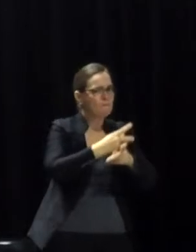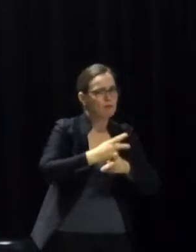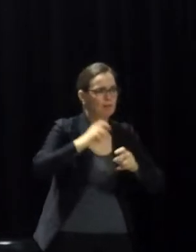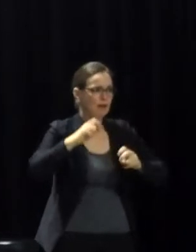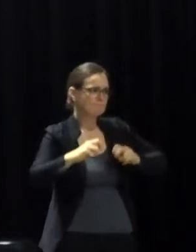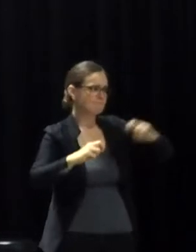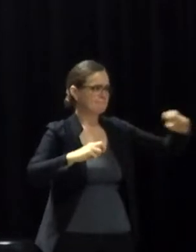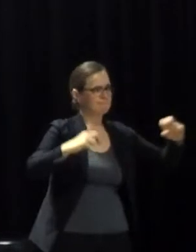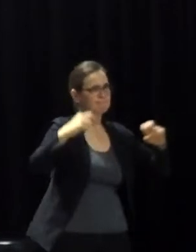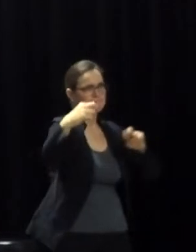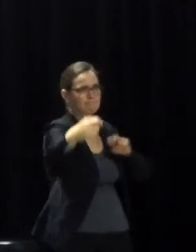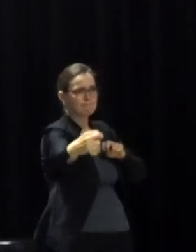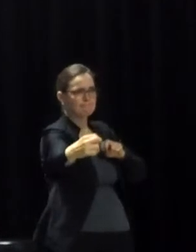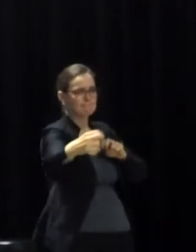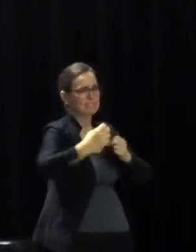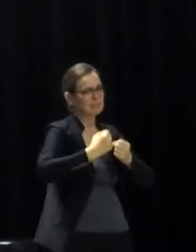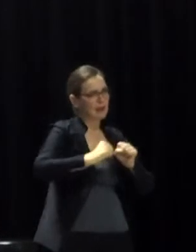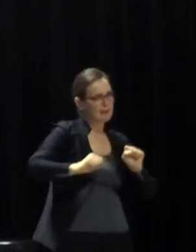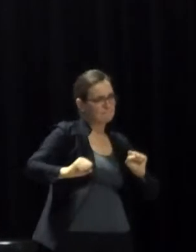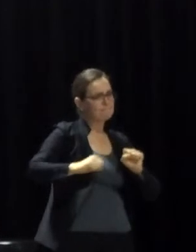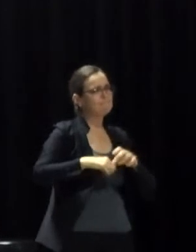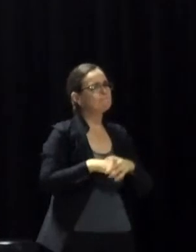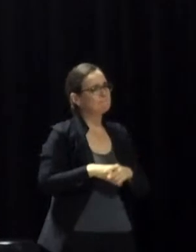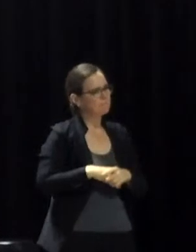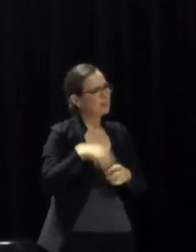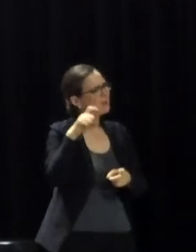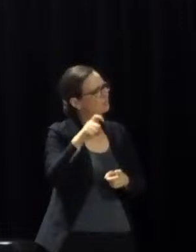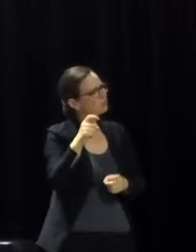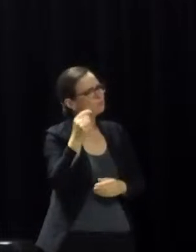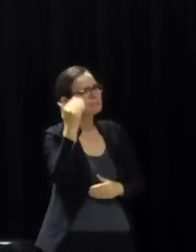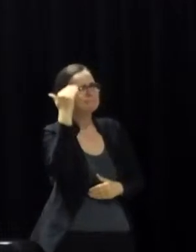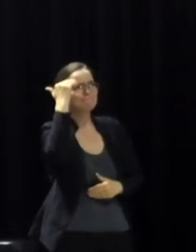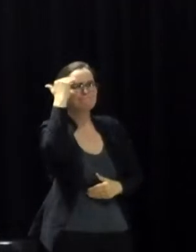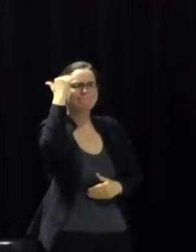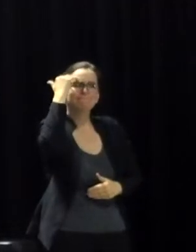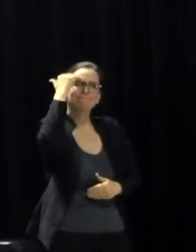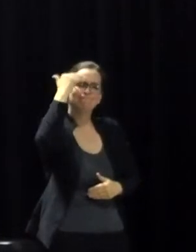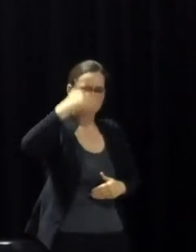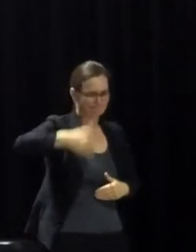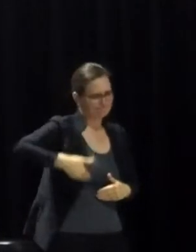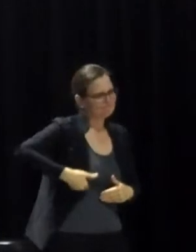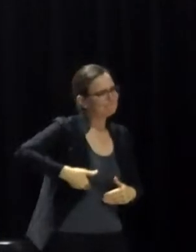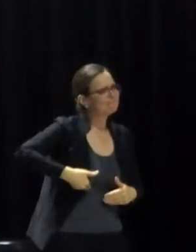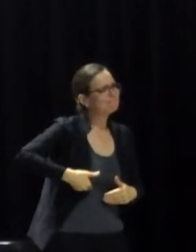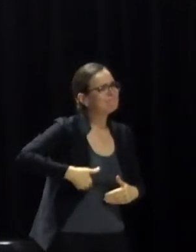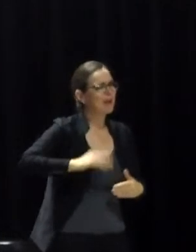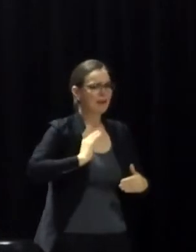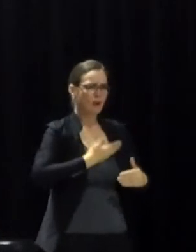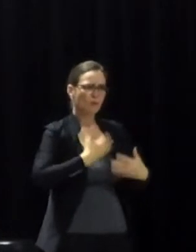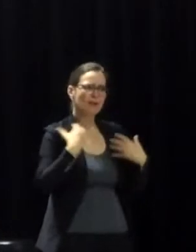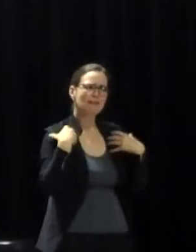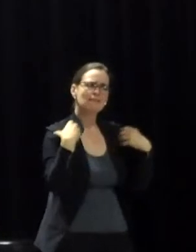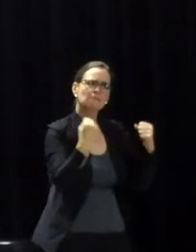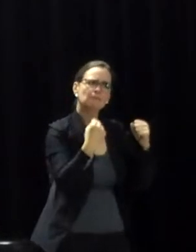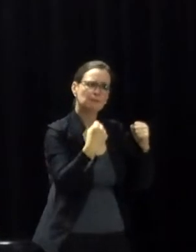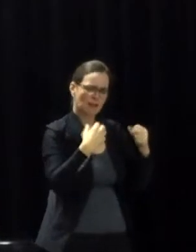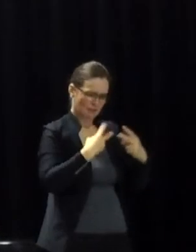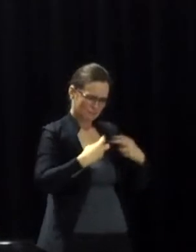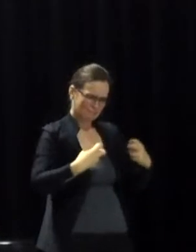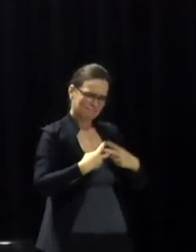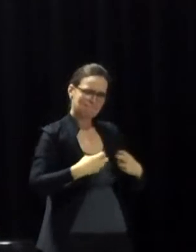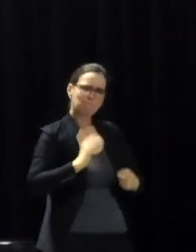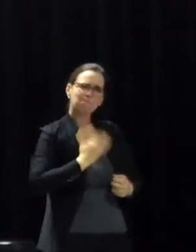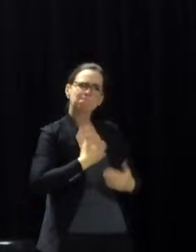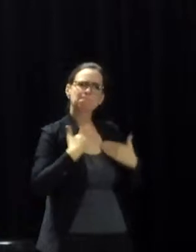need to be very, very cognizant of is our own health and the symptoms of us, and then those of us who